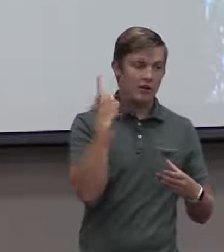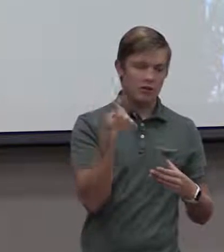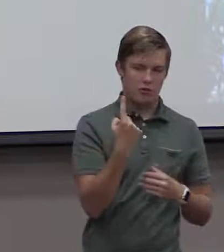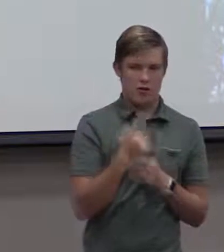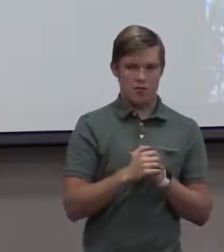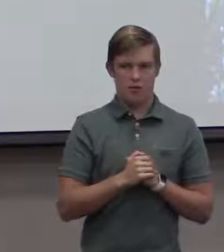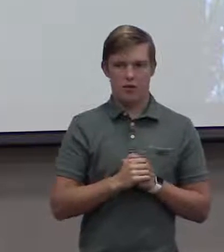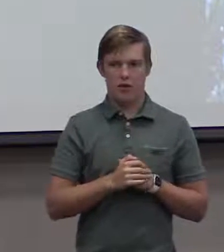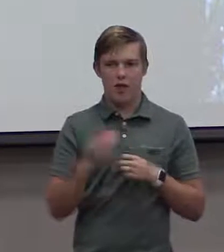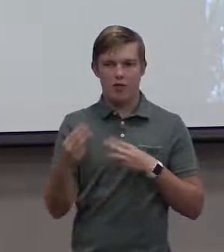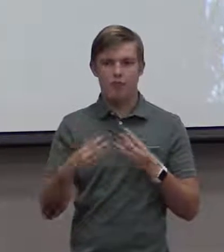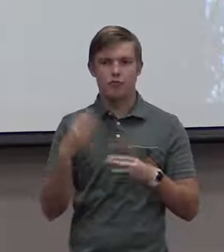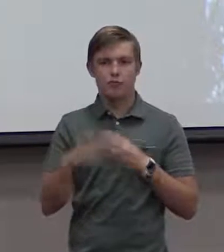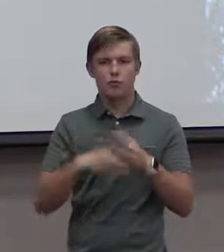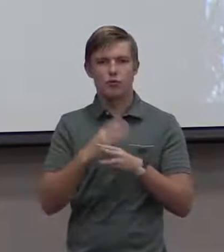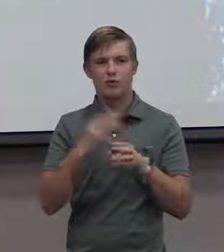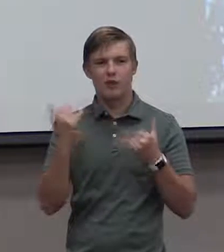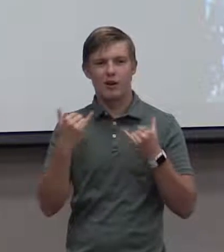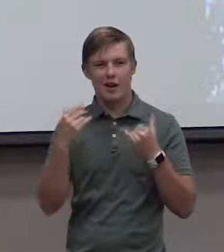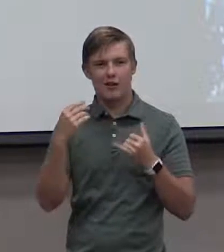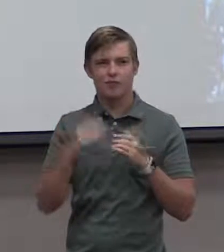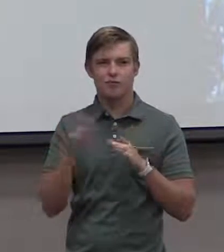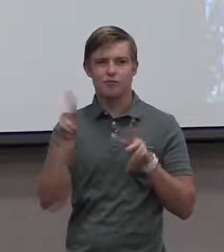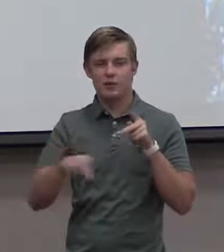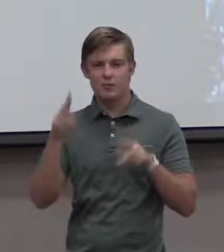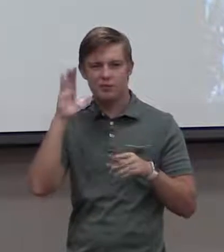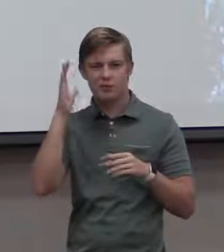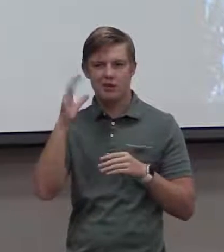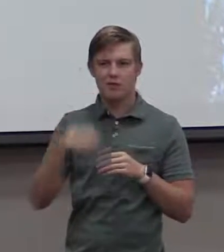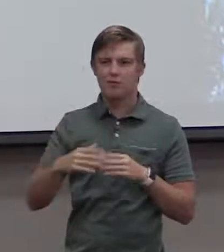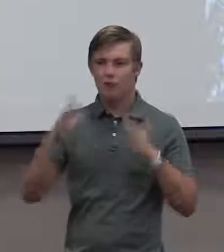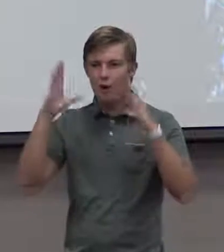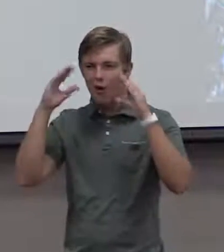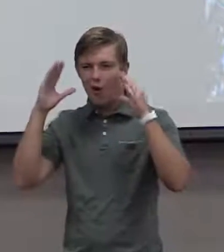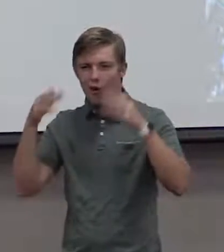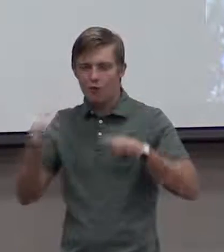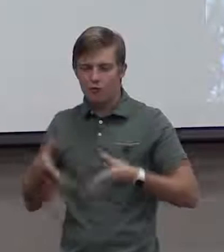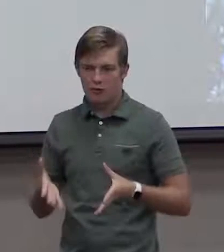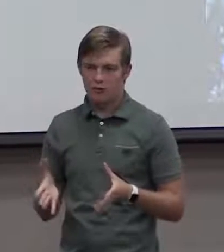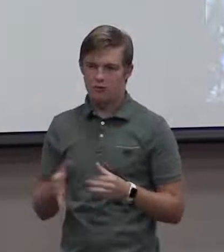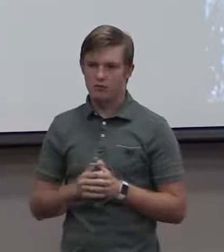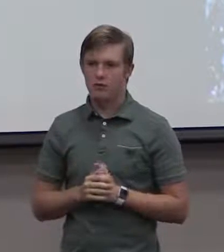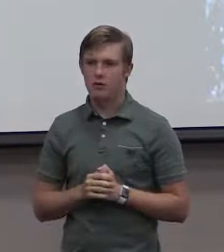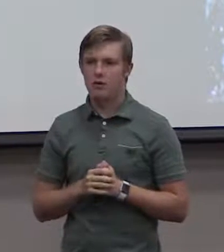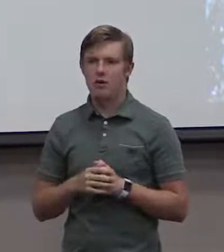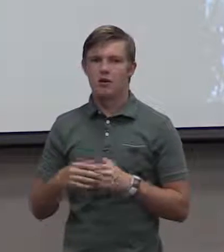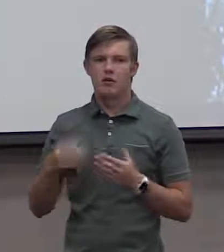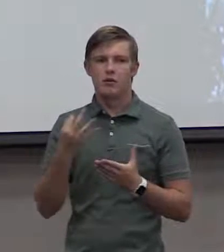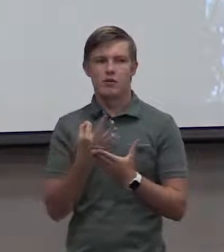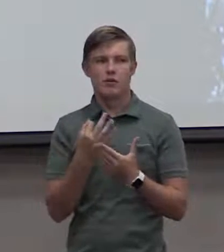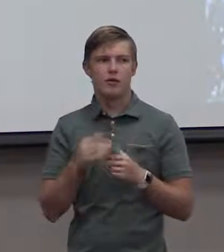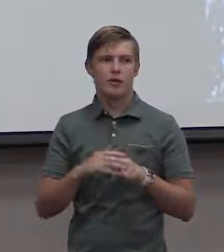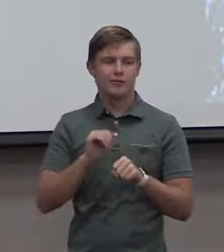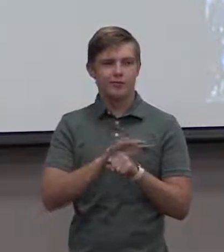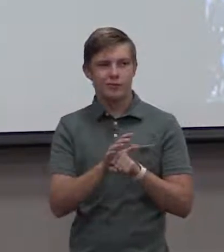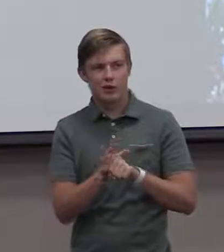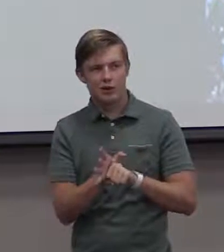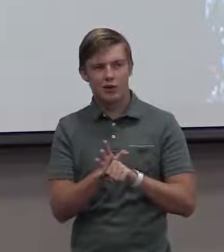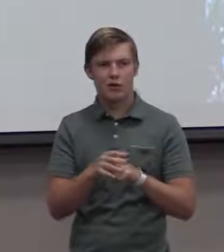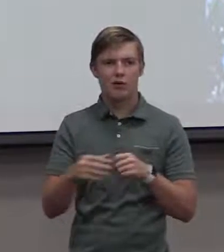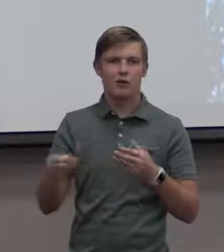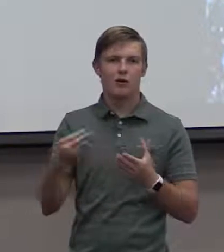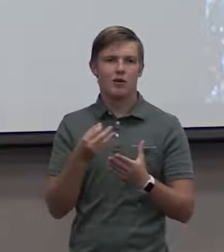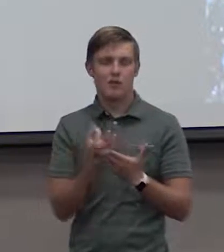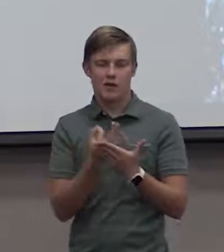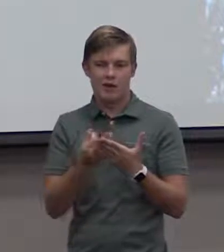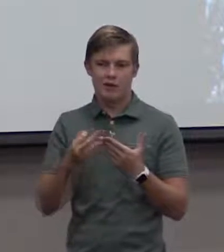it just seems like people seem so hopeless, whether it's COVID or political unrest or financial instability. There's a lot of people just